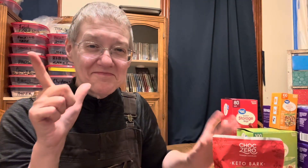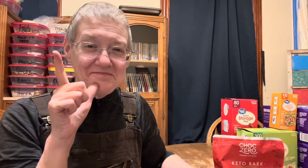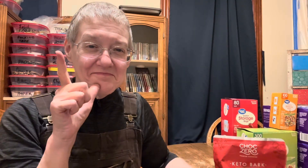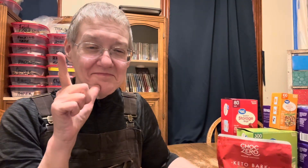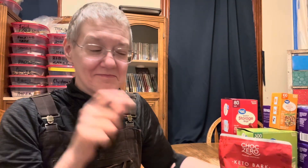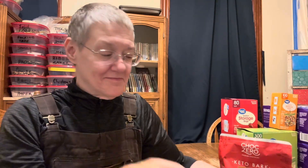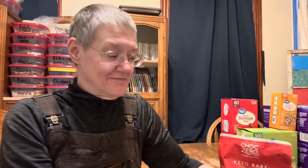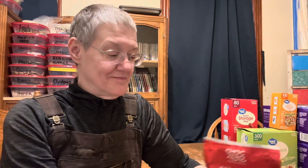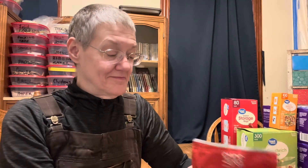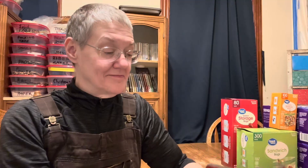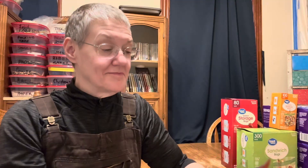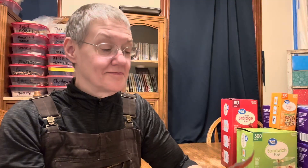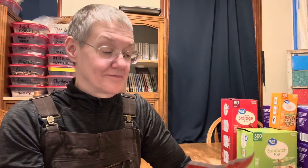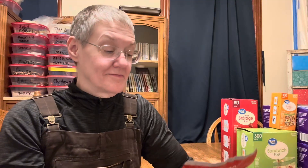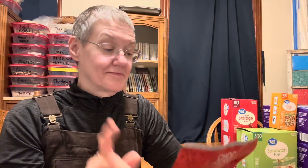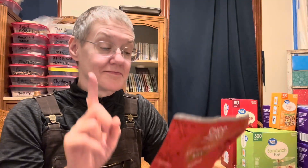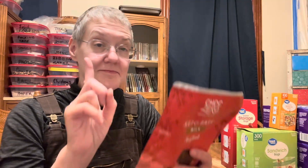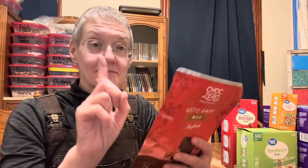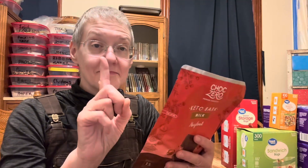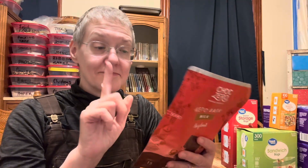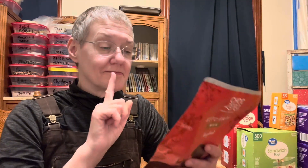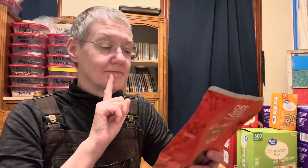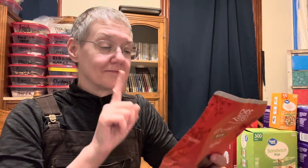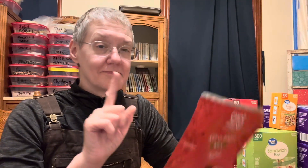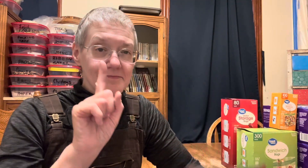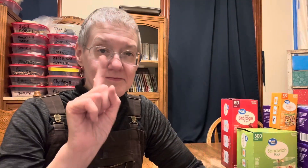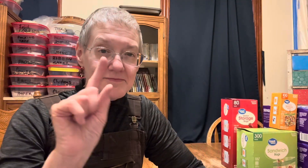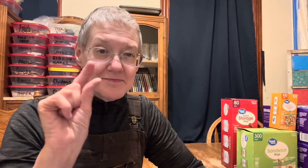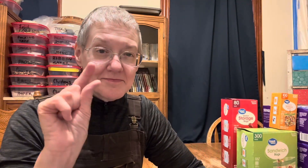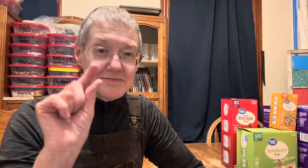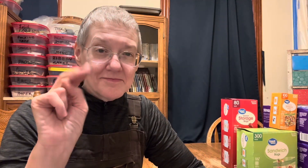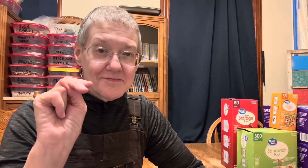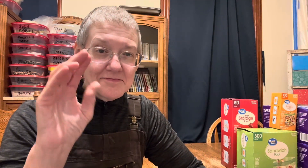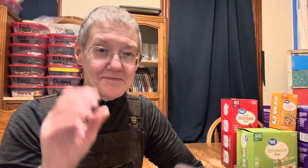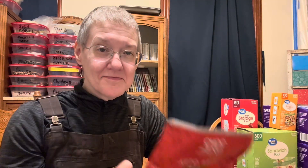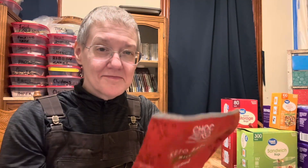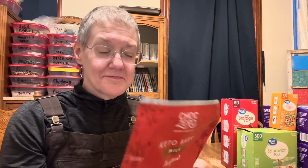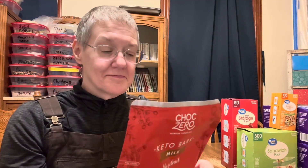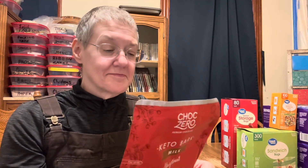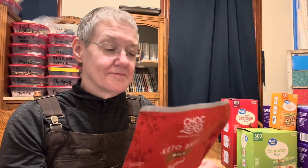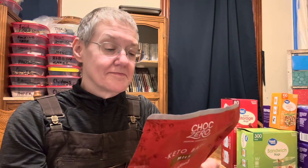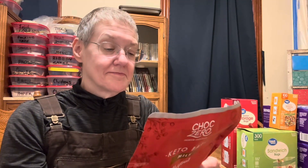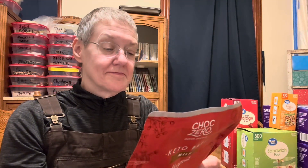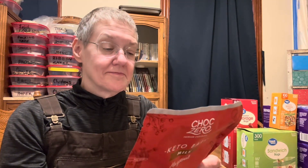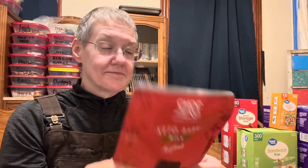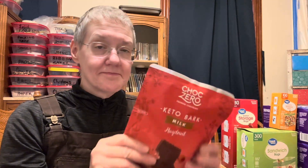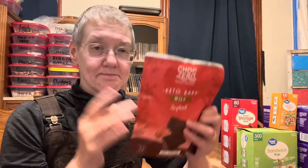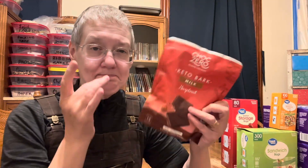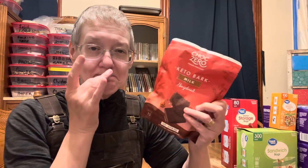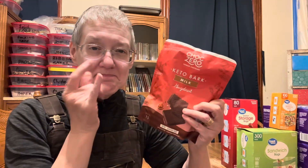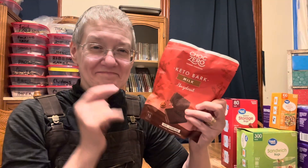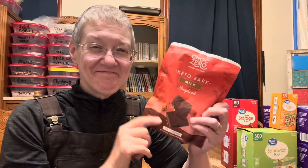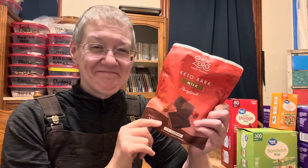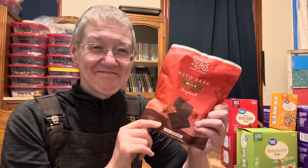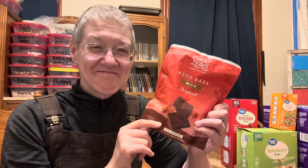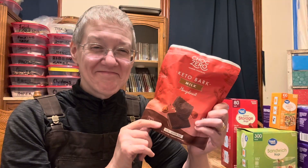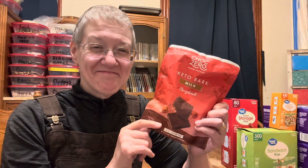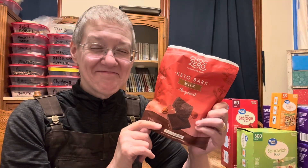every day with his lunch. There's 1 gram of net carbs for each chocolate. They are